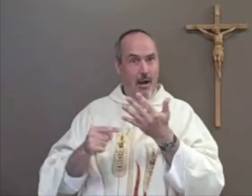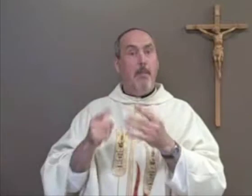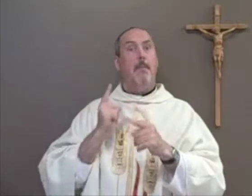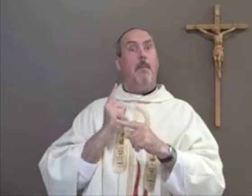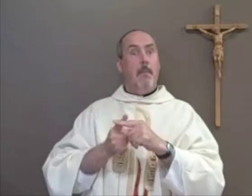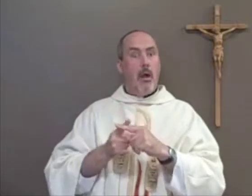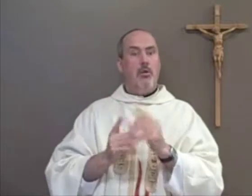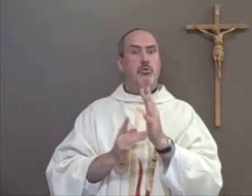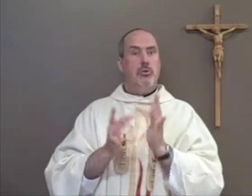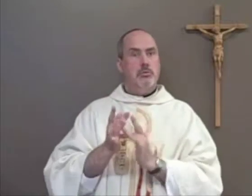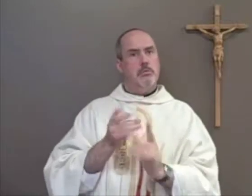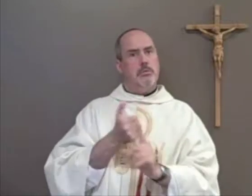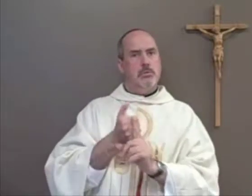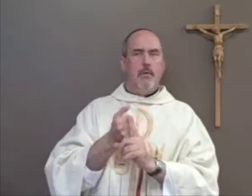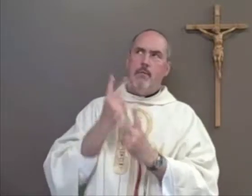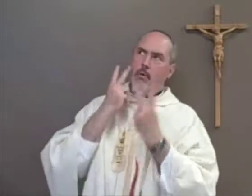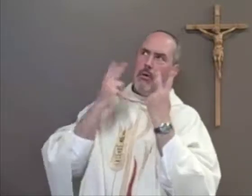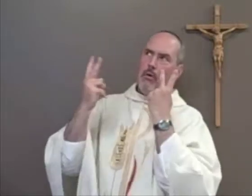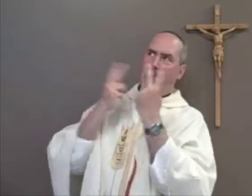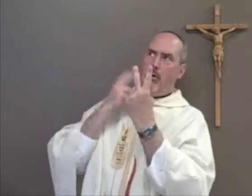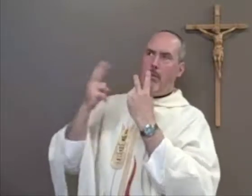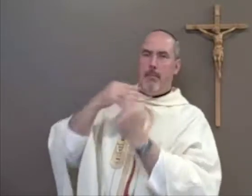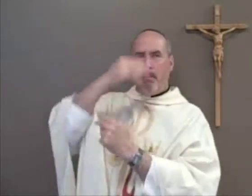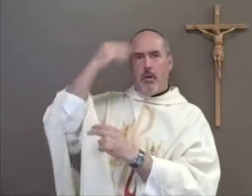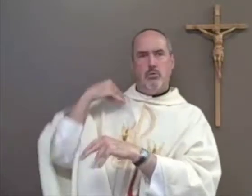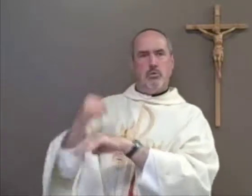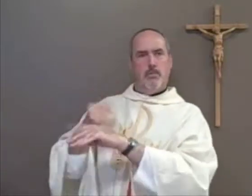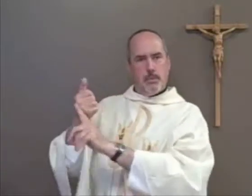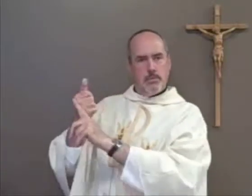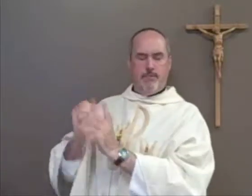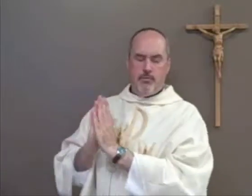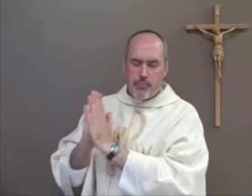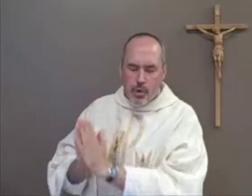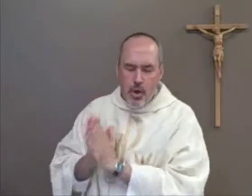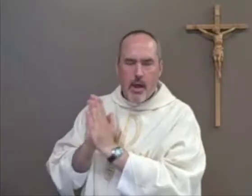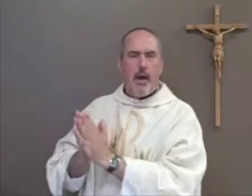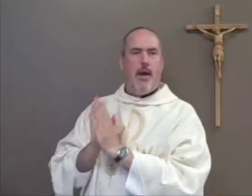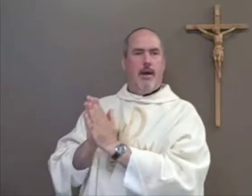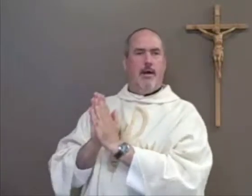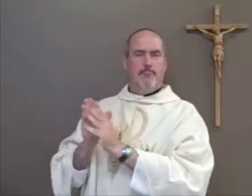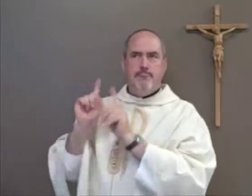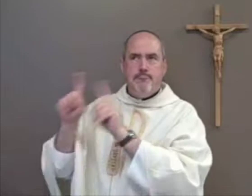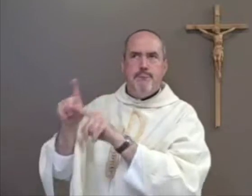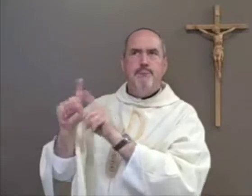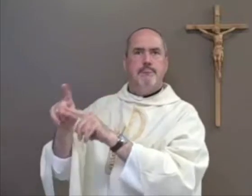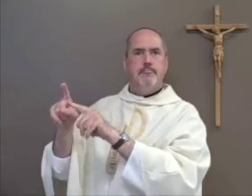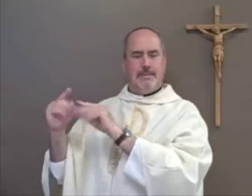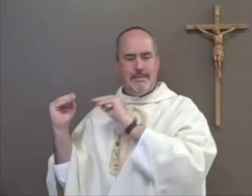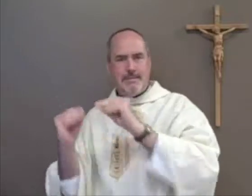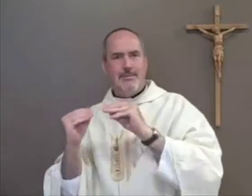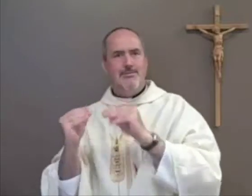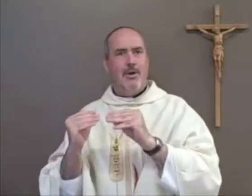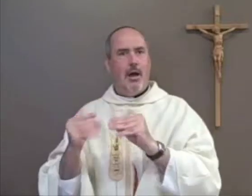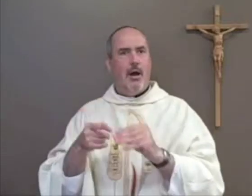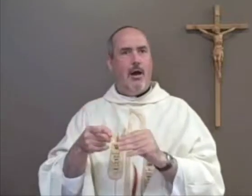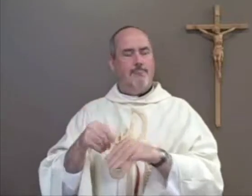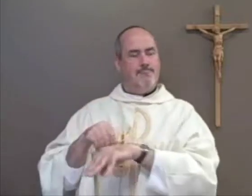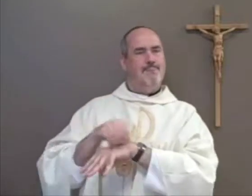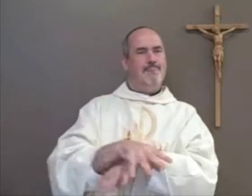Plus, Jesus had the opportunity to see how devout his parents were in their prayer and in their attending synagogue and in their teachings